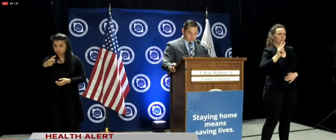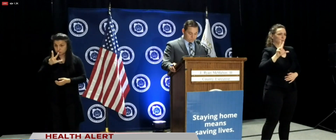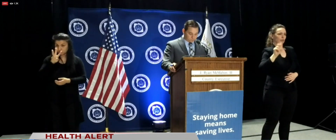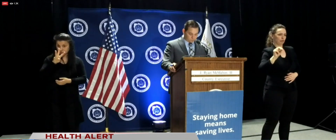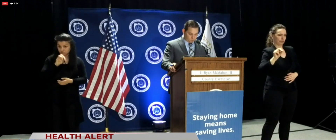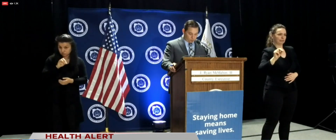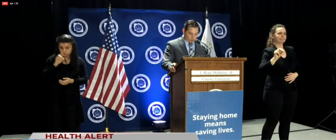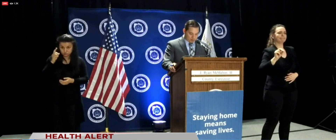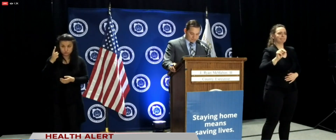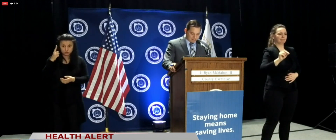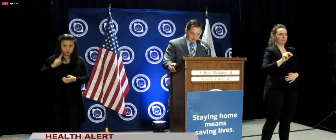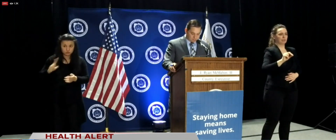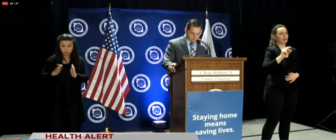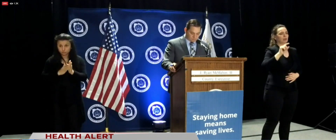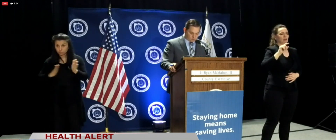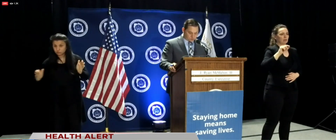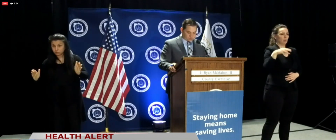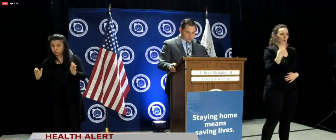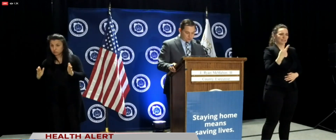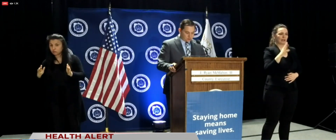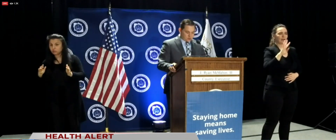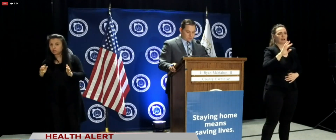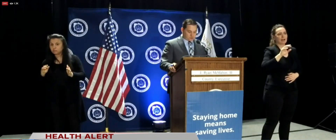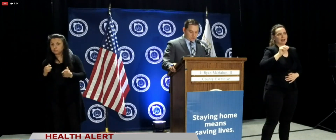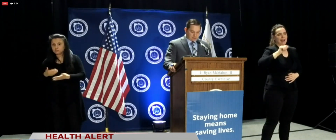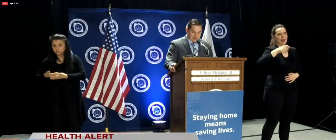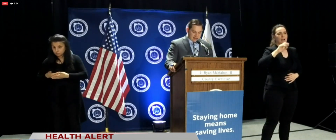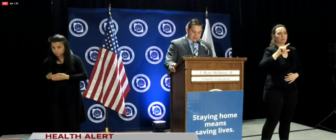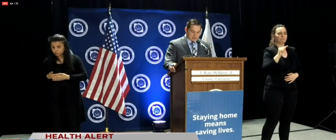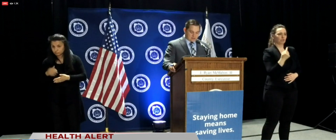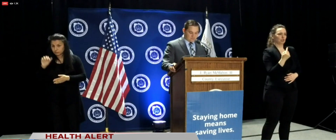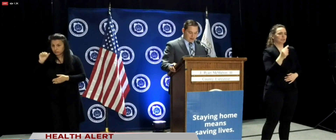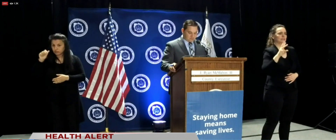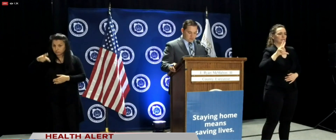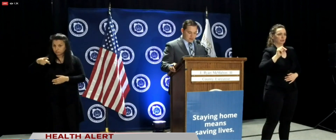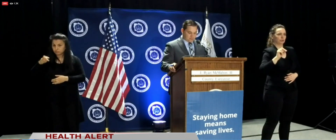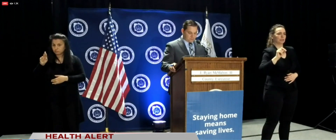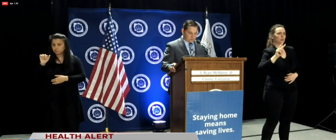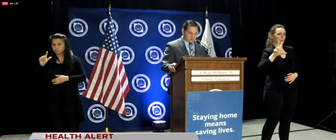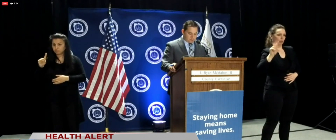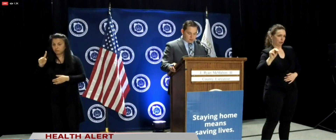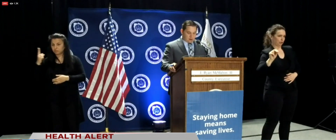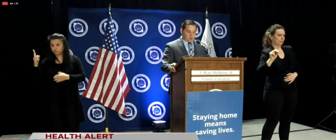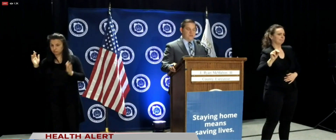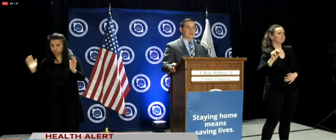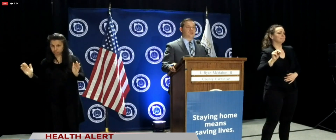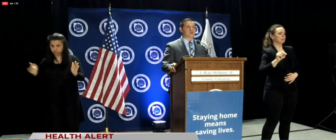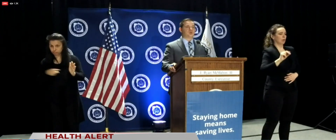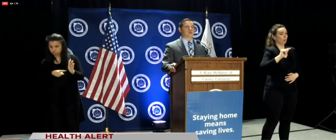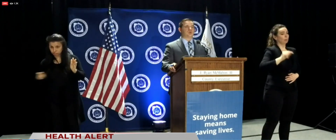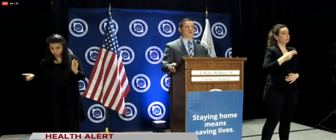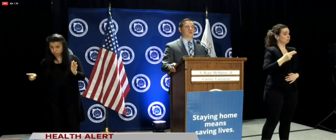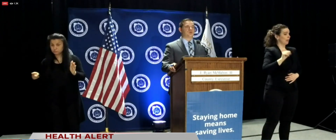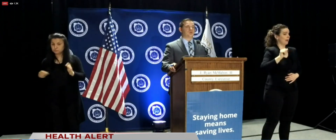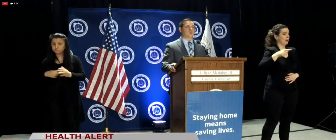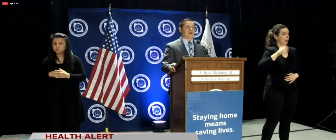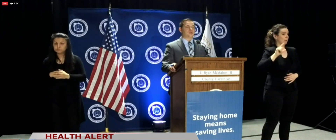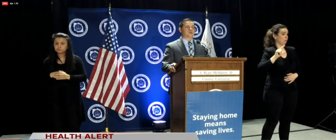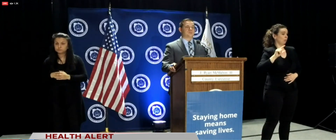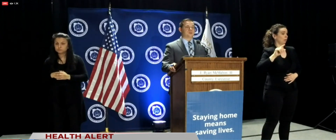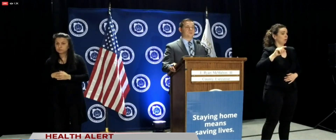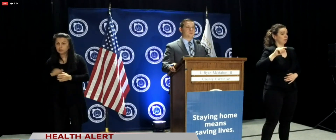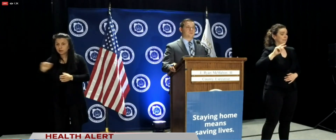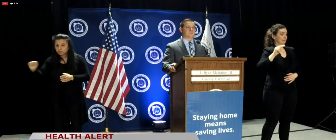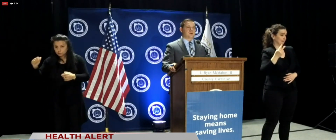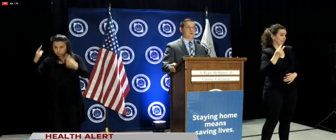p.m., or Wednesday, April 1st, between 9 and 5 p.m., we need you to watch